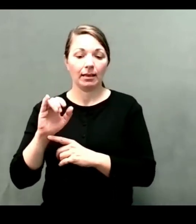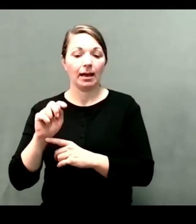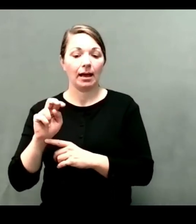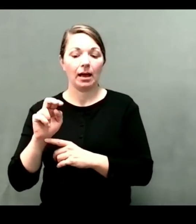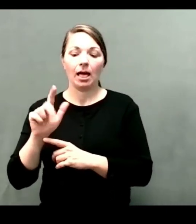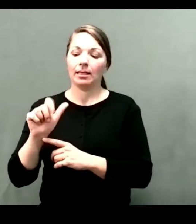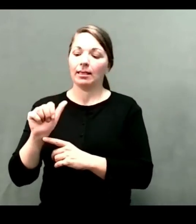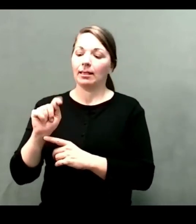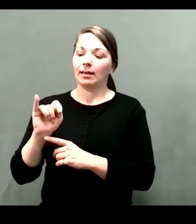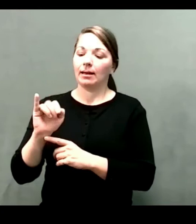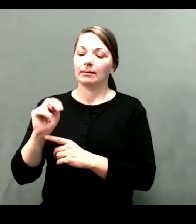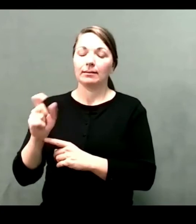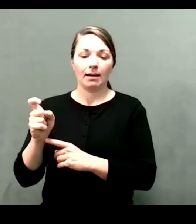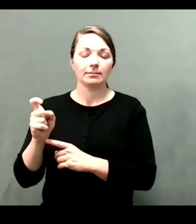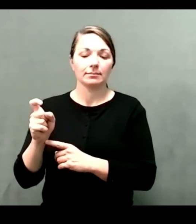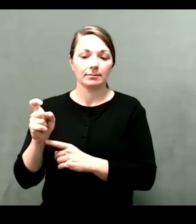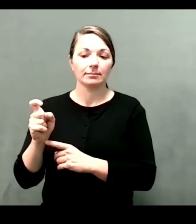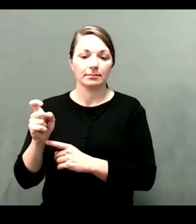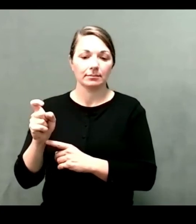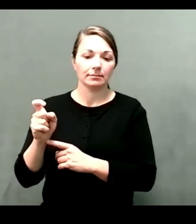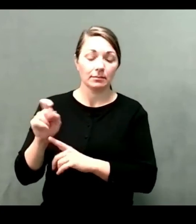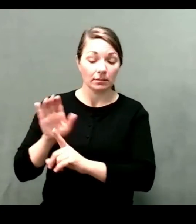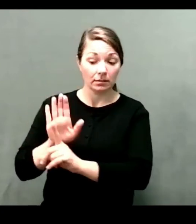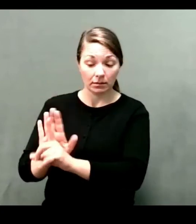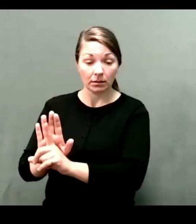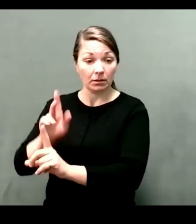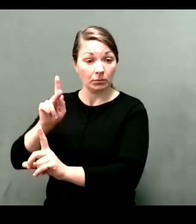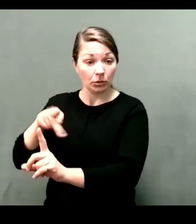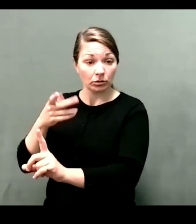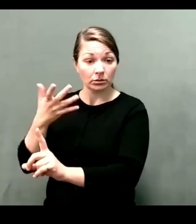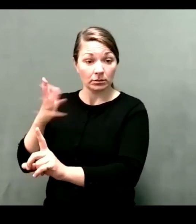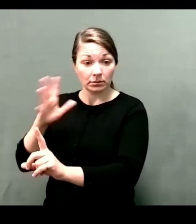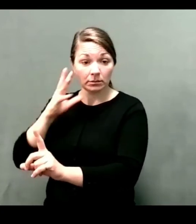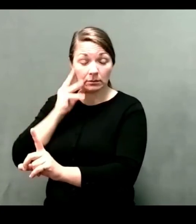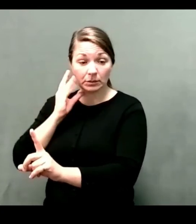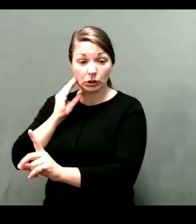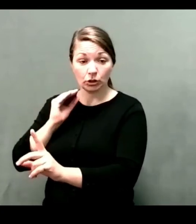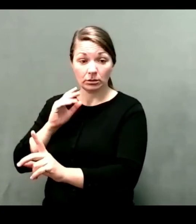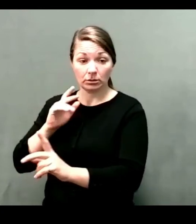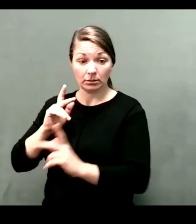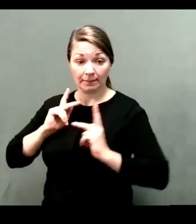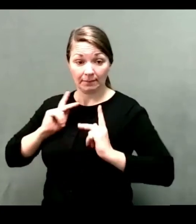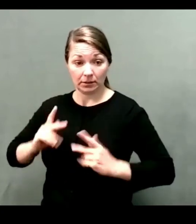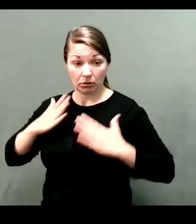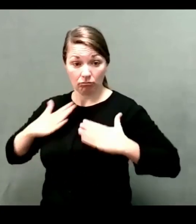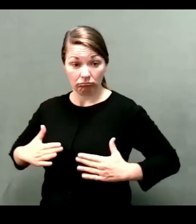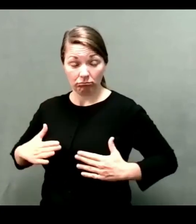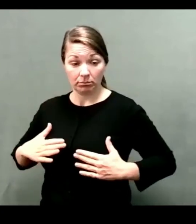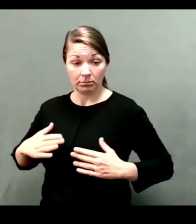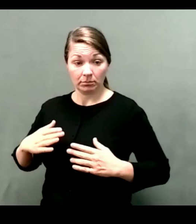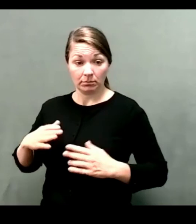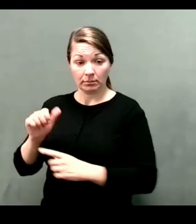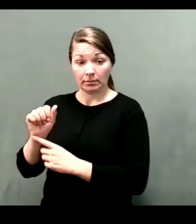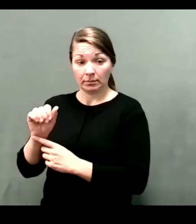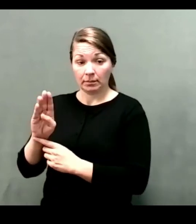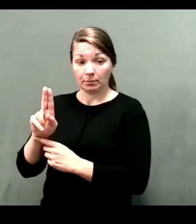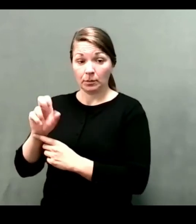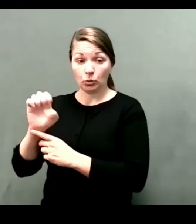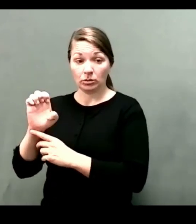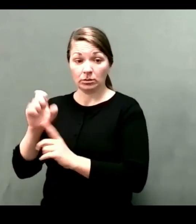let's say that they experienced physical abuse from a partner in a relationship, right? And let's say